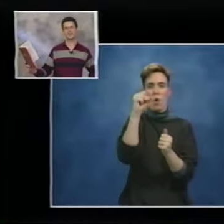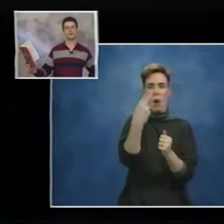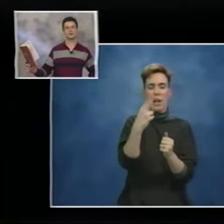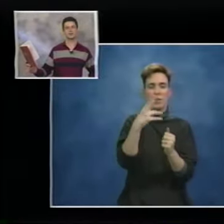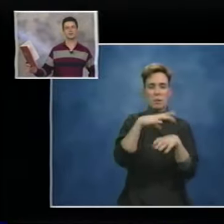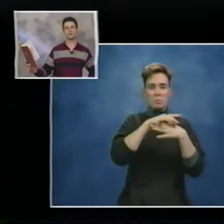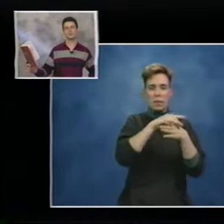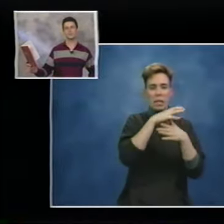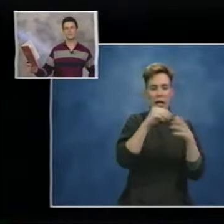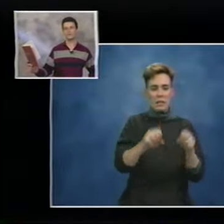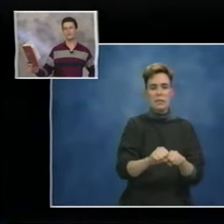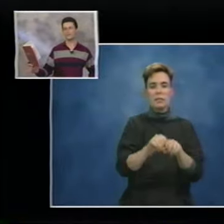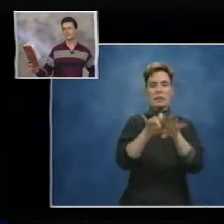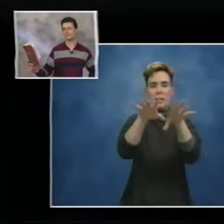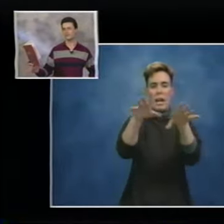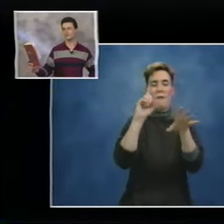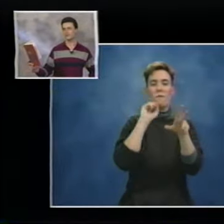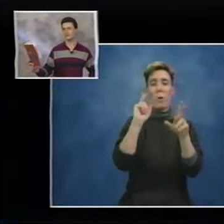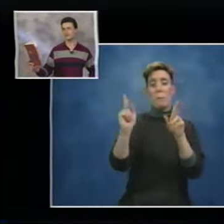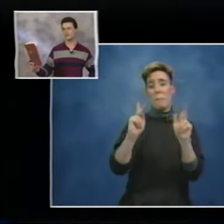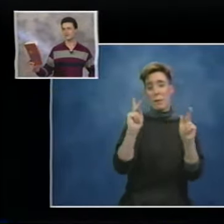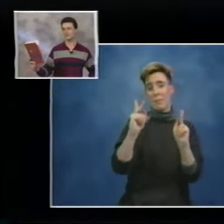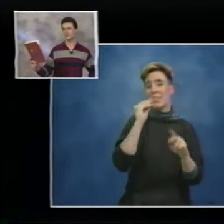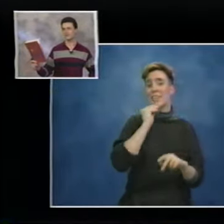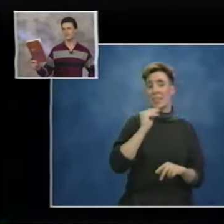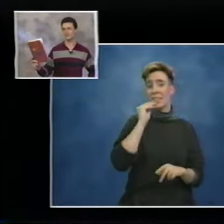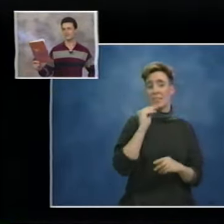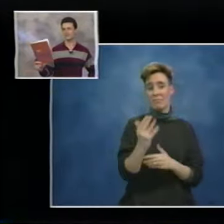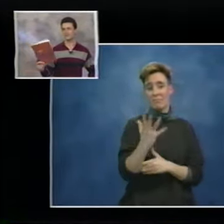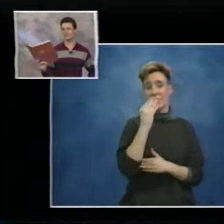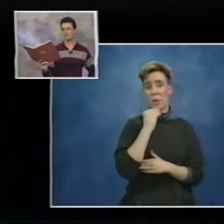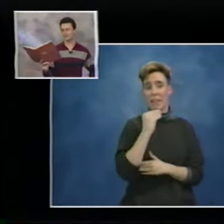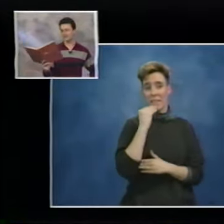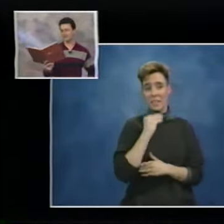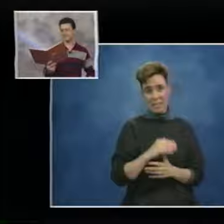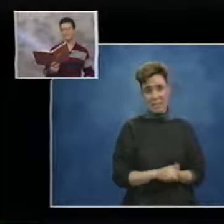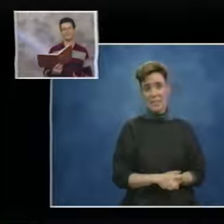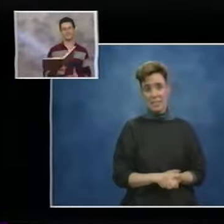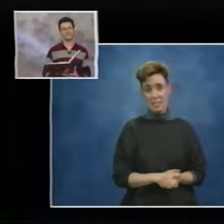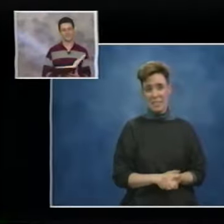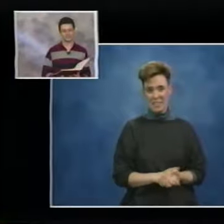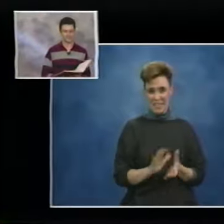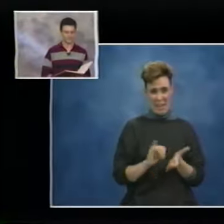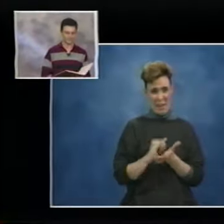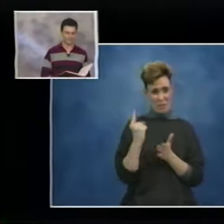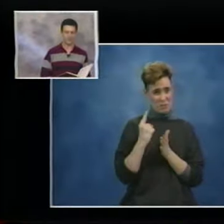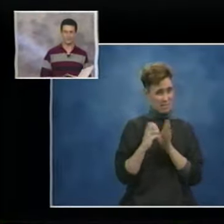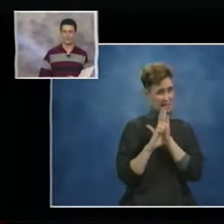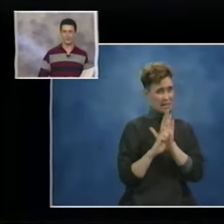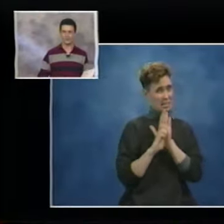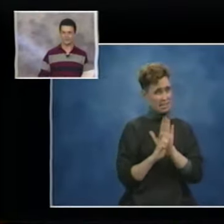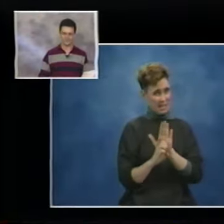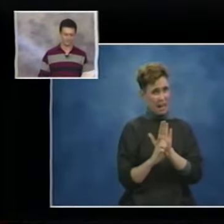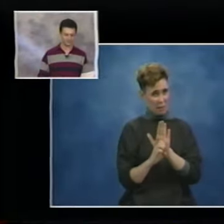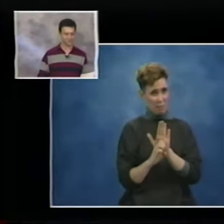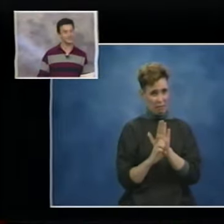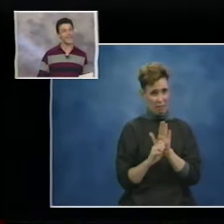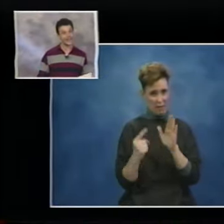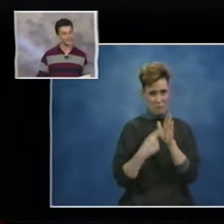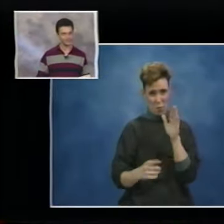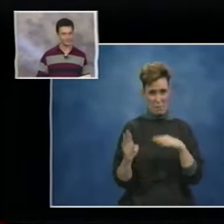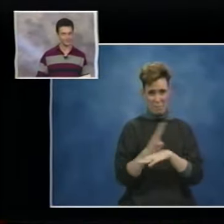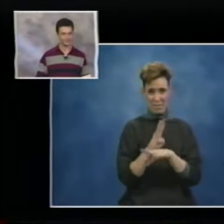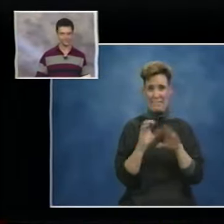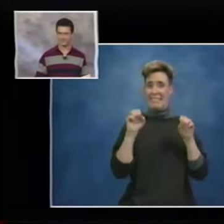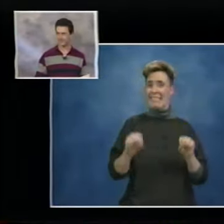sent out for the public's breakfast. Now that's just an example of what businesses